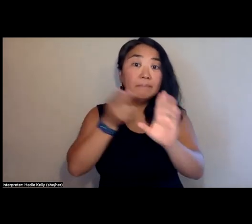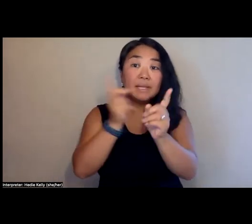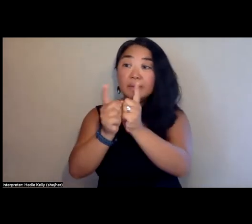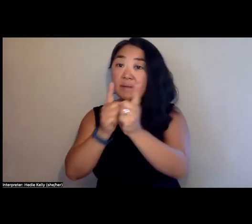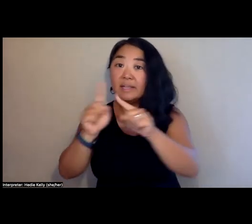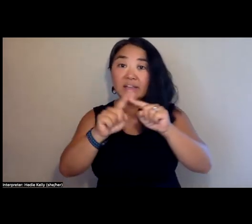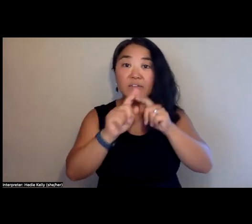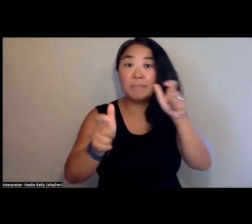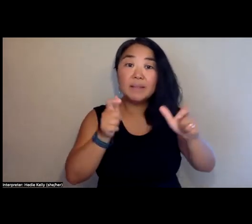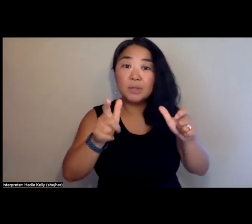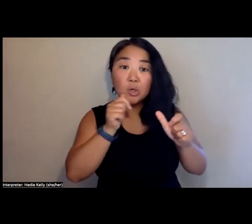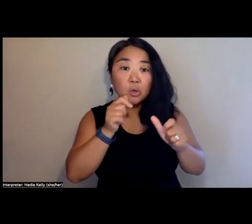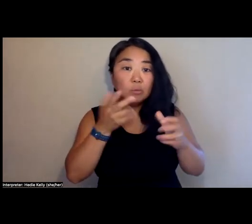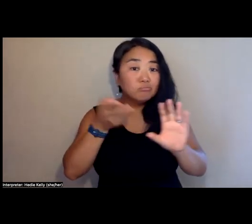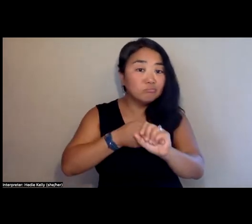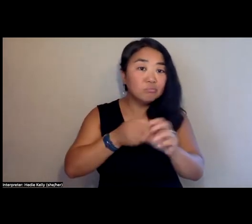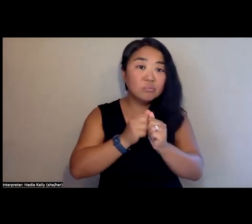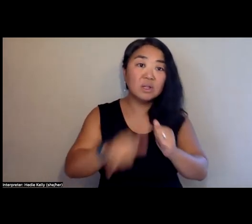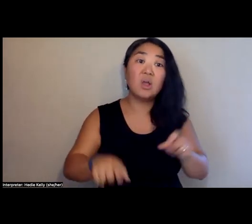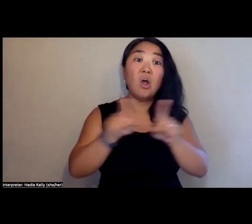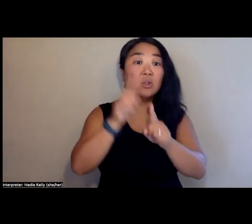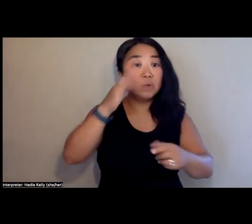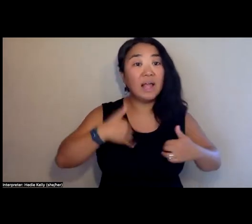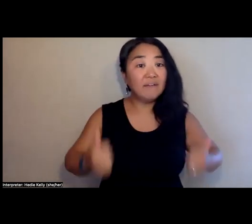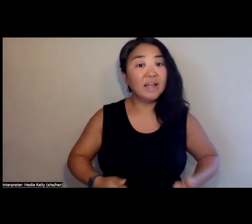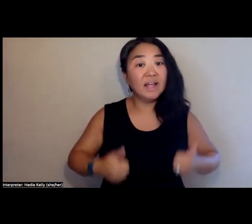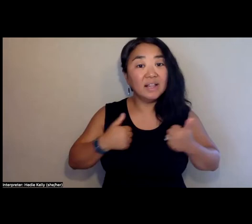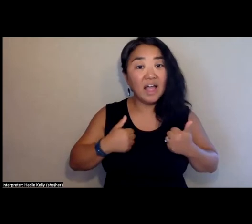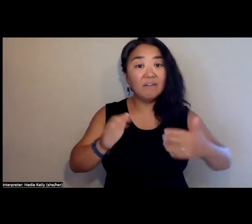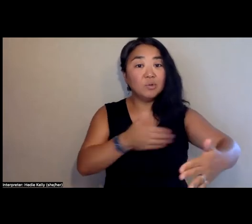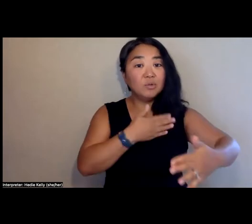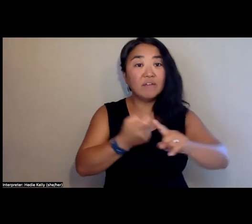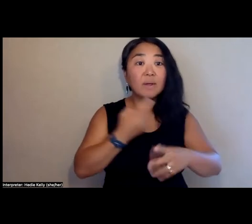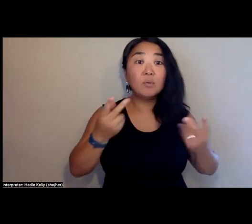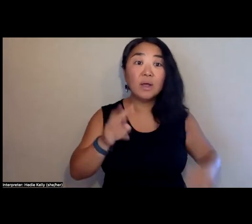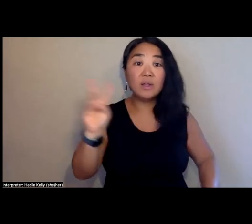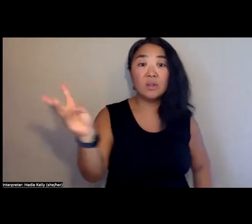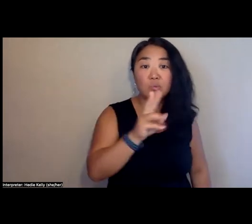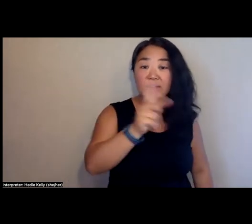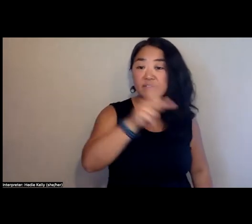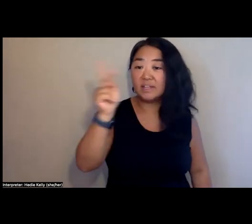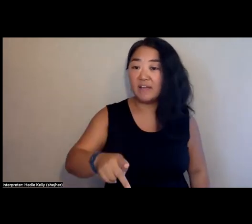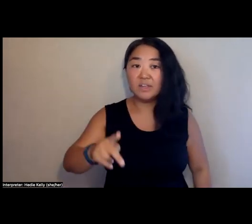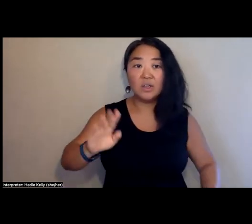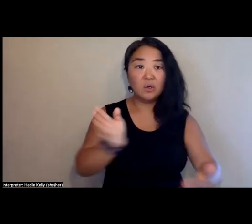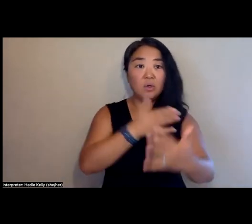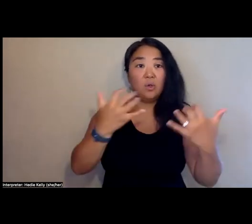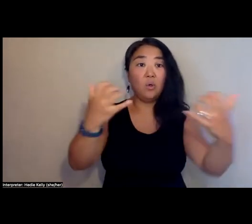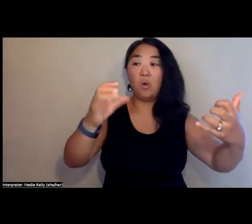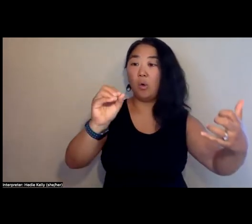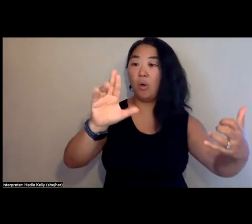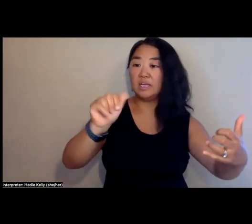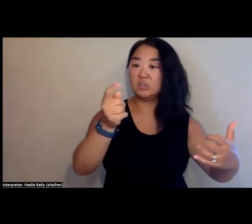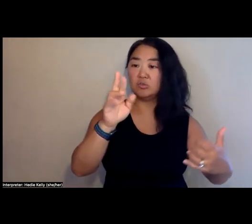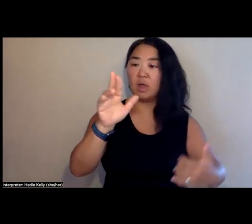exploration. We will also have some live music from the West Philadelphia Orchestra. If you're not familiar with WPO, they're not actually an orchestra. They're a